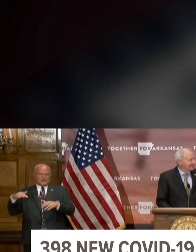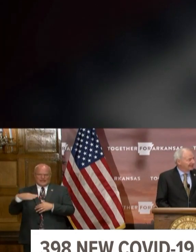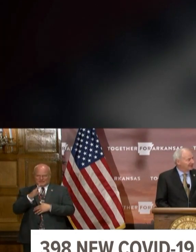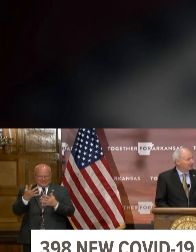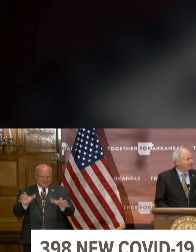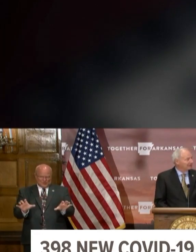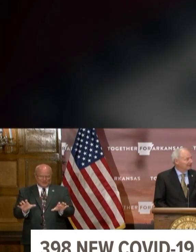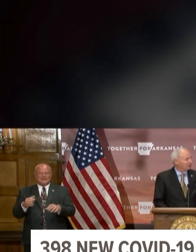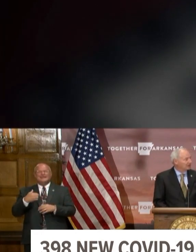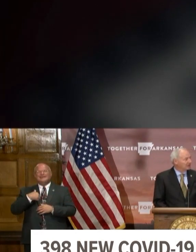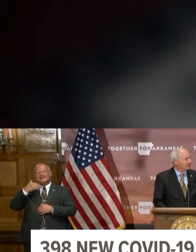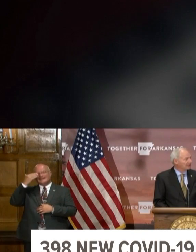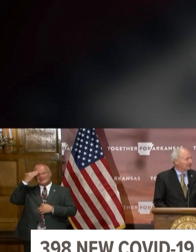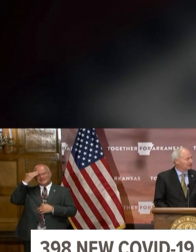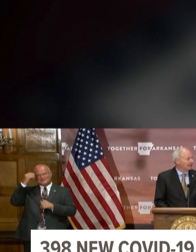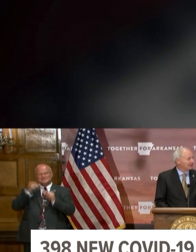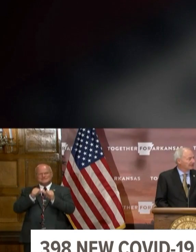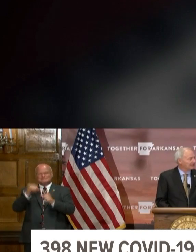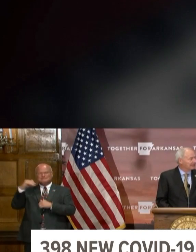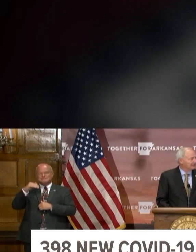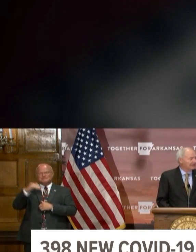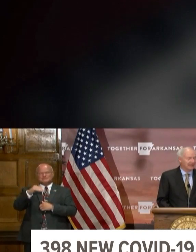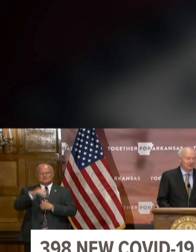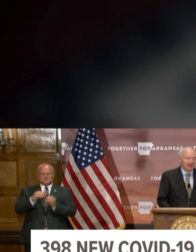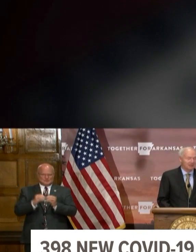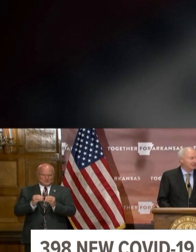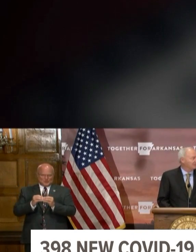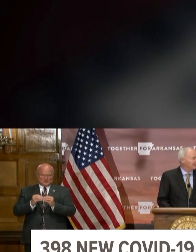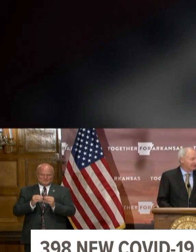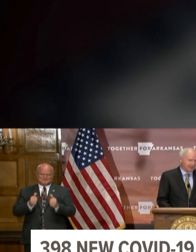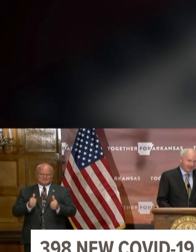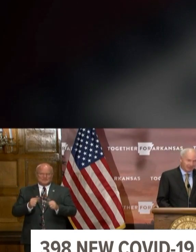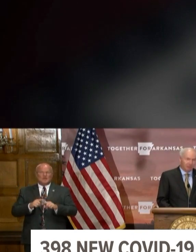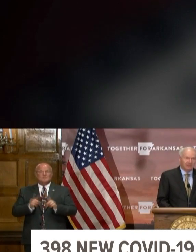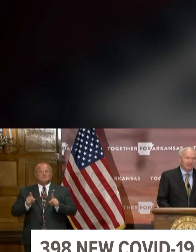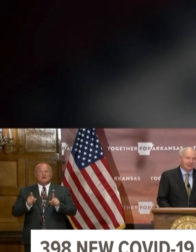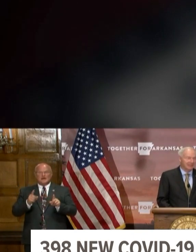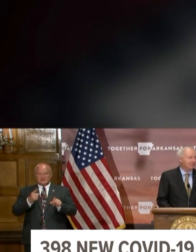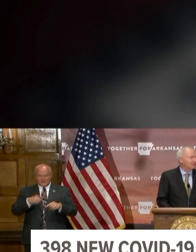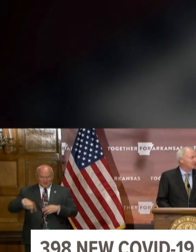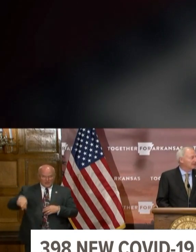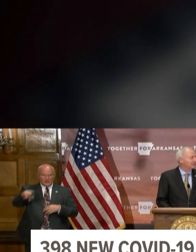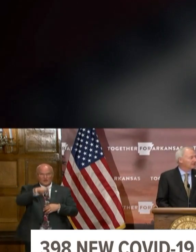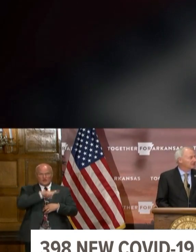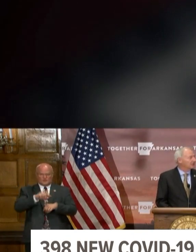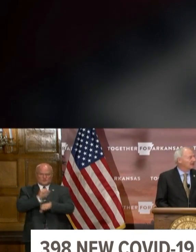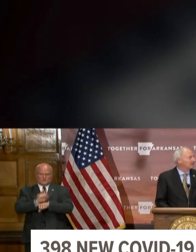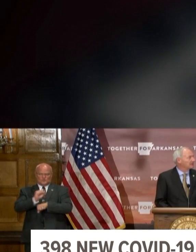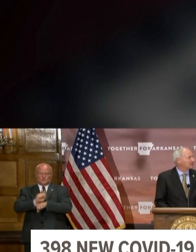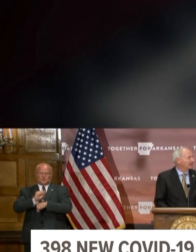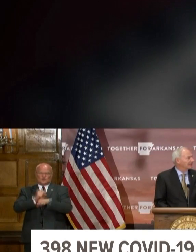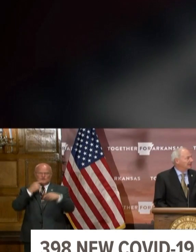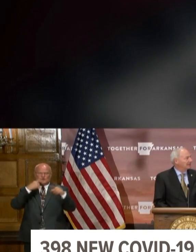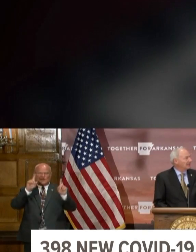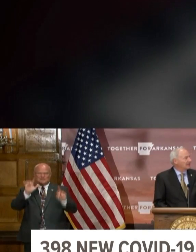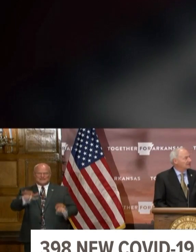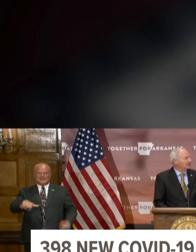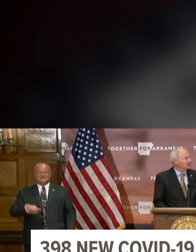uptick, and I hope that that will continue to go down in that direction, but it takes everyone's individual efforts to accomplish